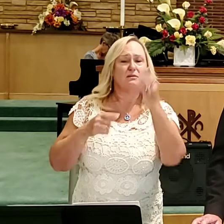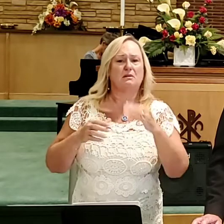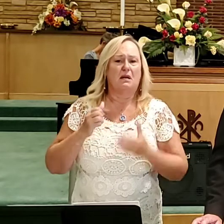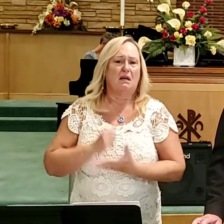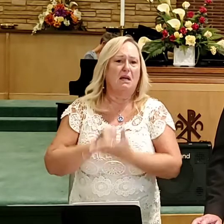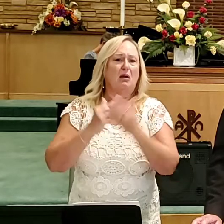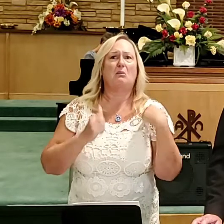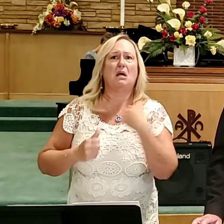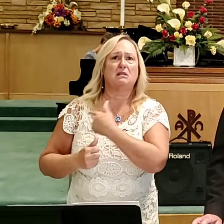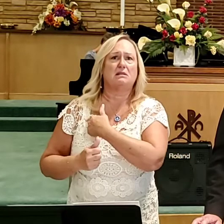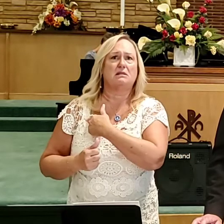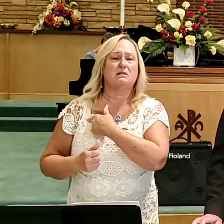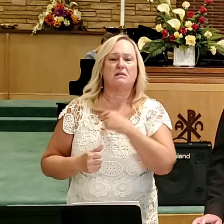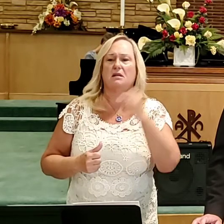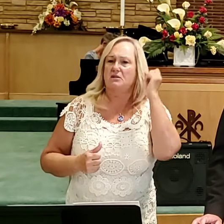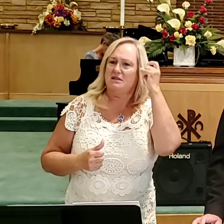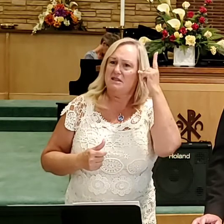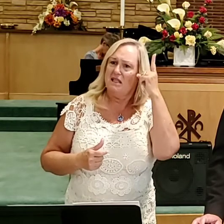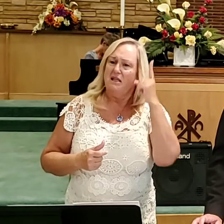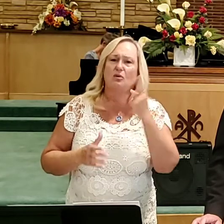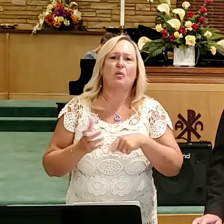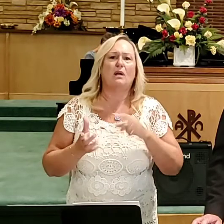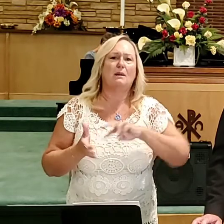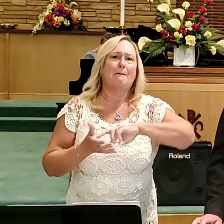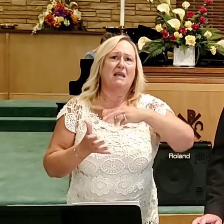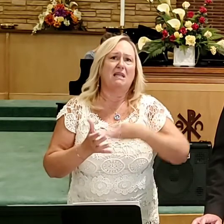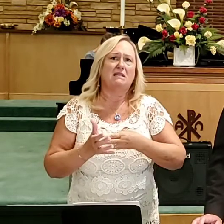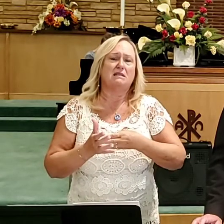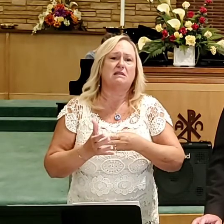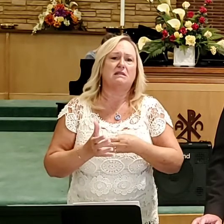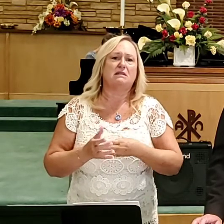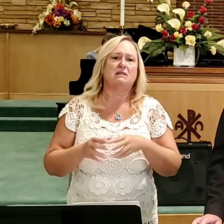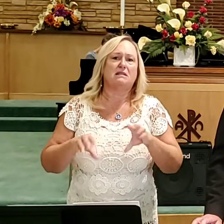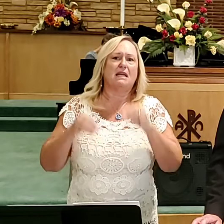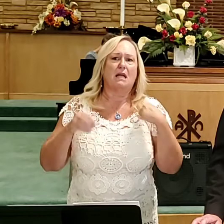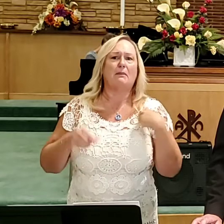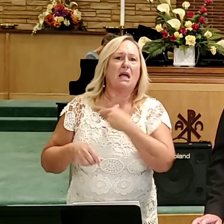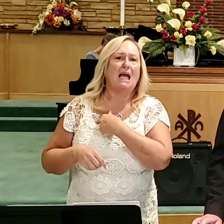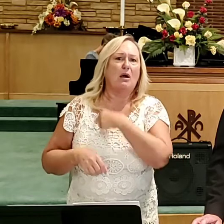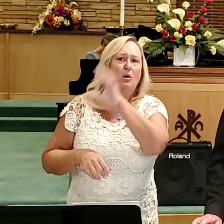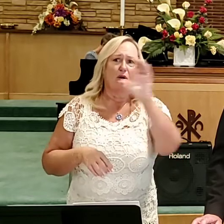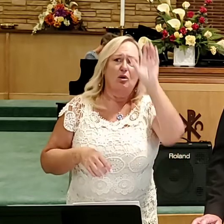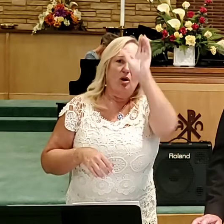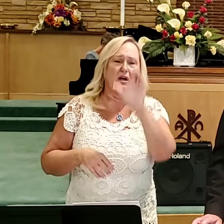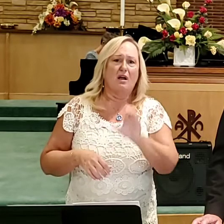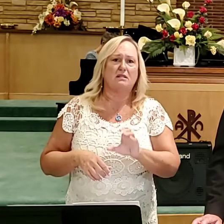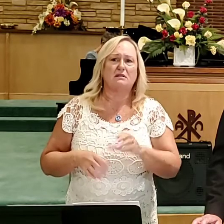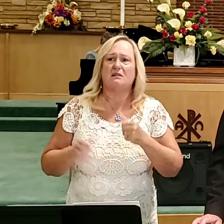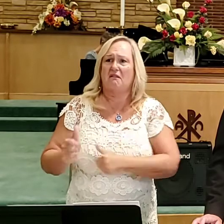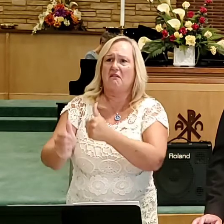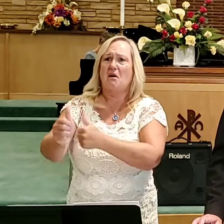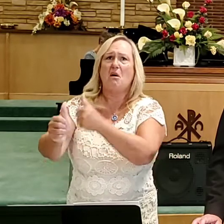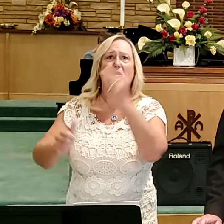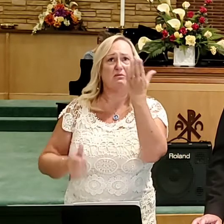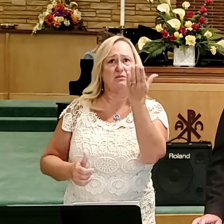Help us to understand what it means to take up our cross, to follow